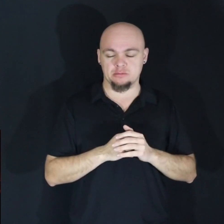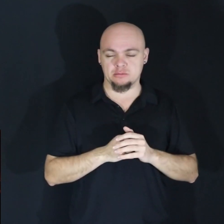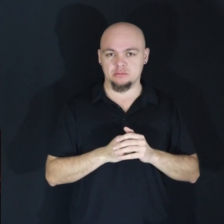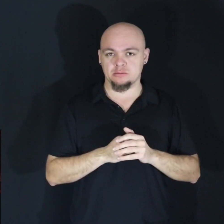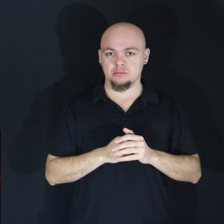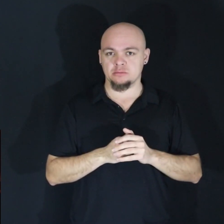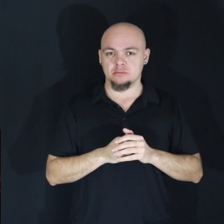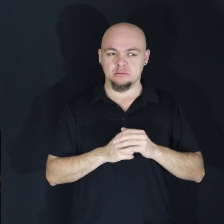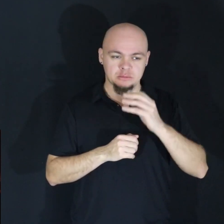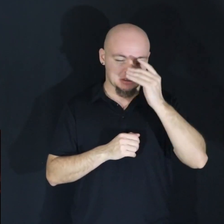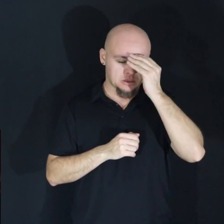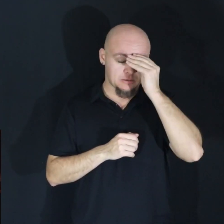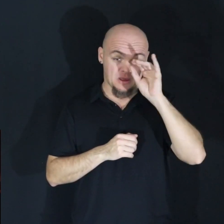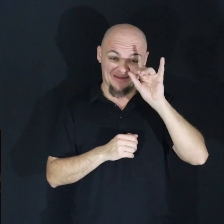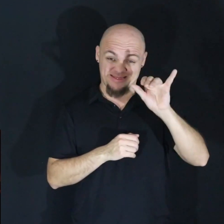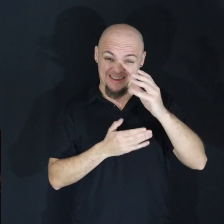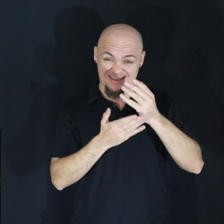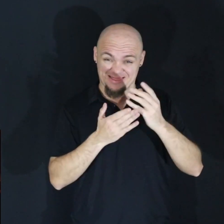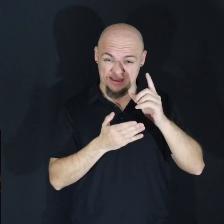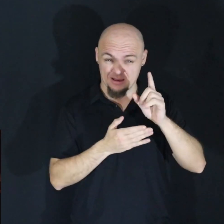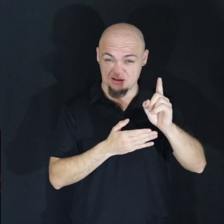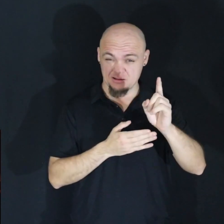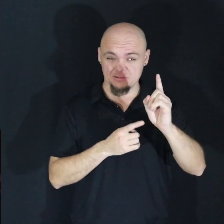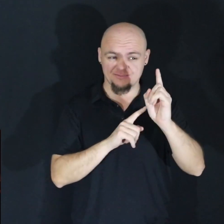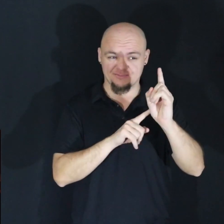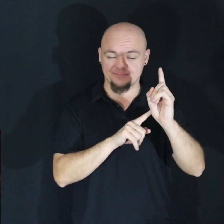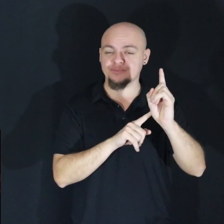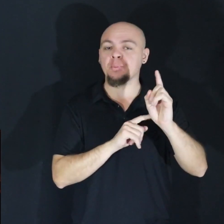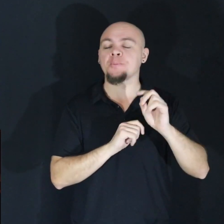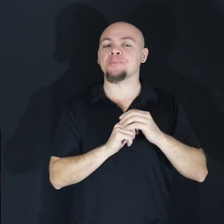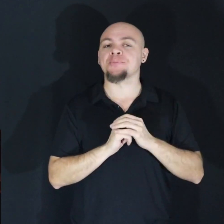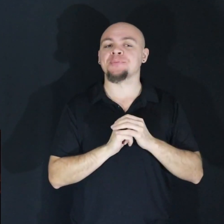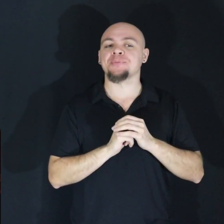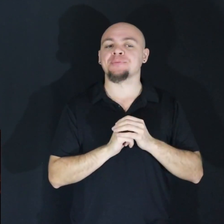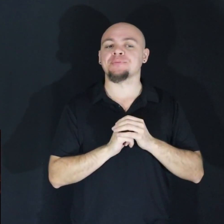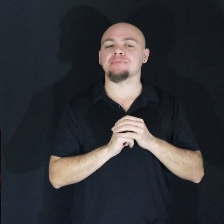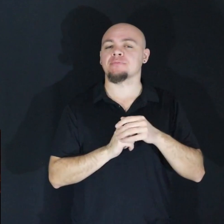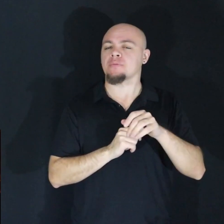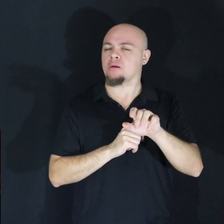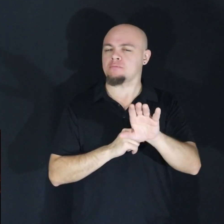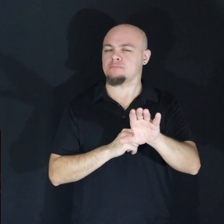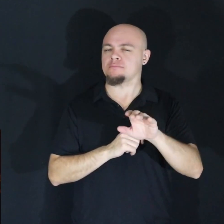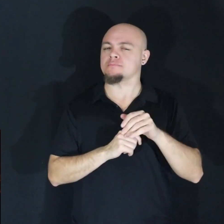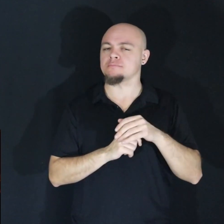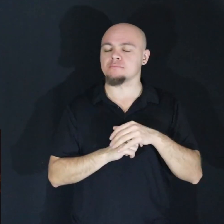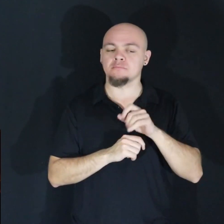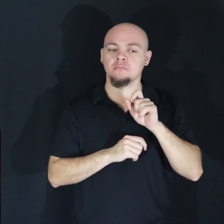While you're thinking about that, I'd also like to ask you,